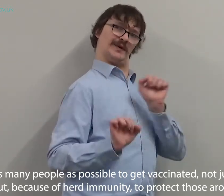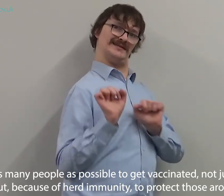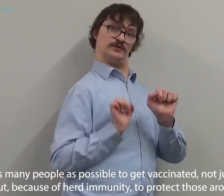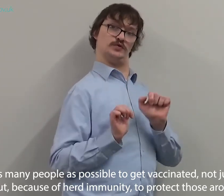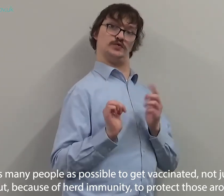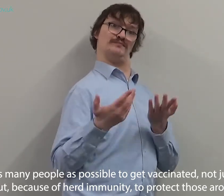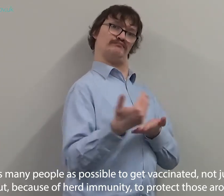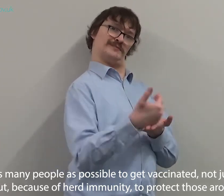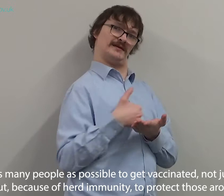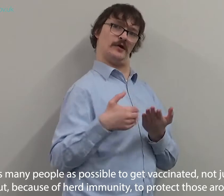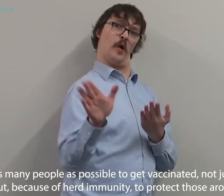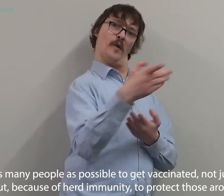To protect those around you.